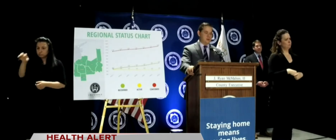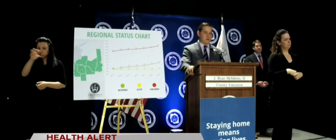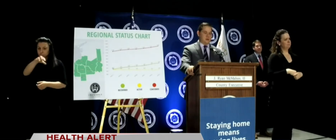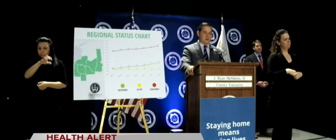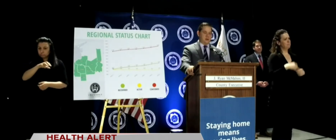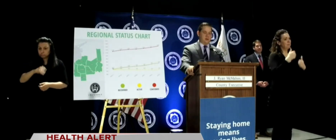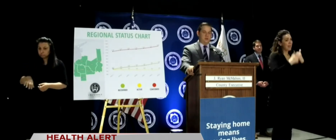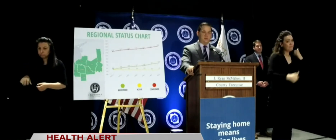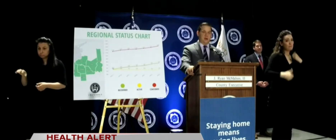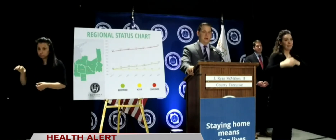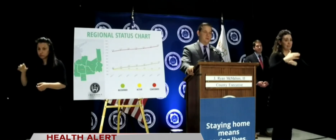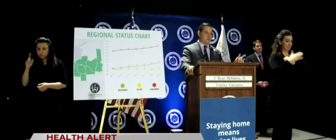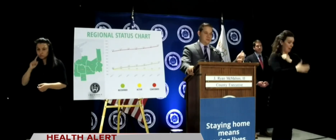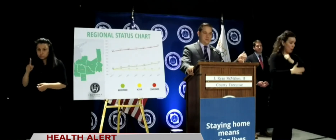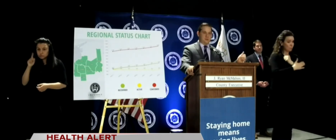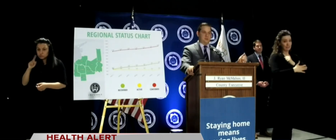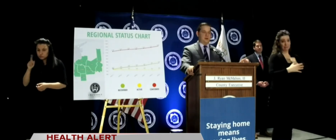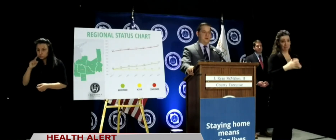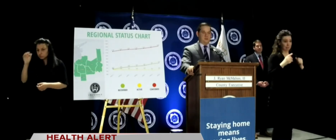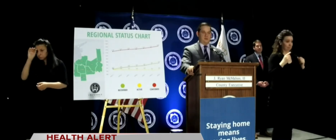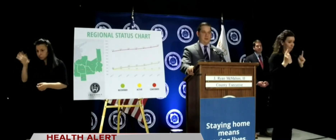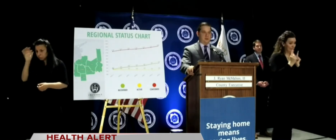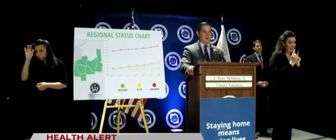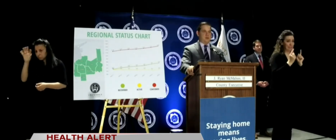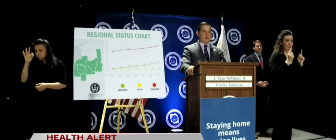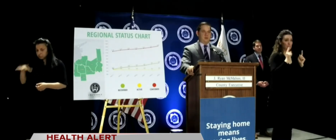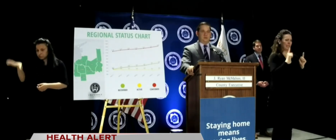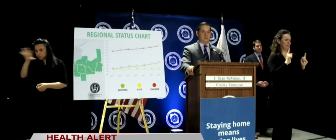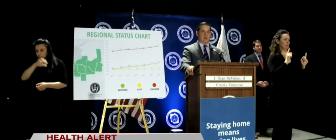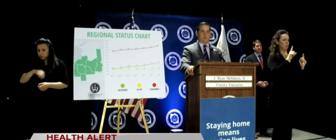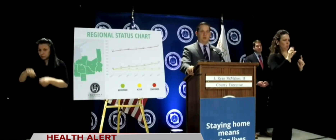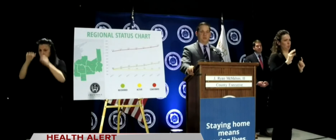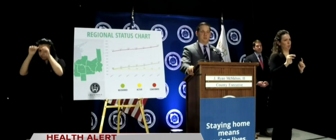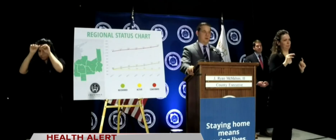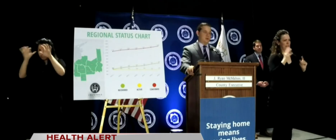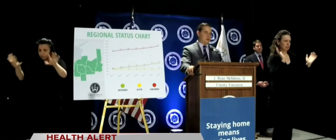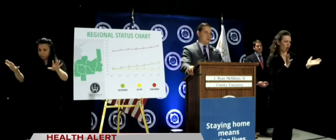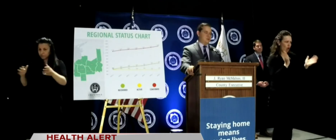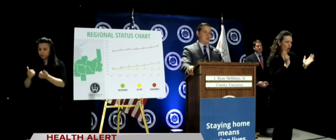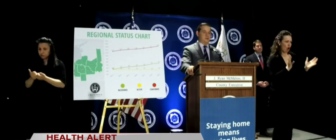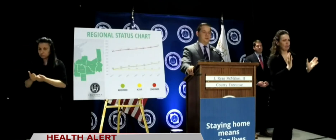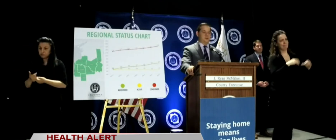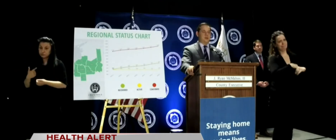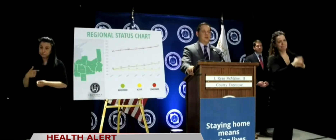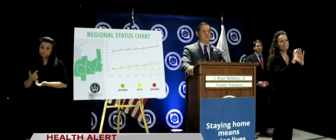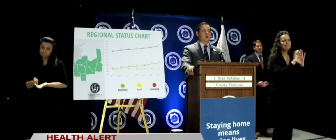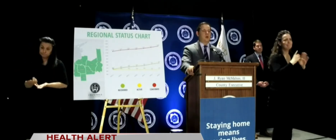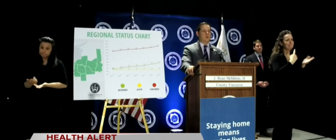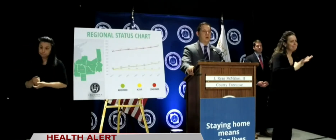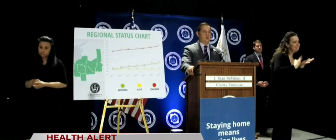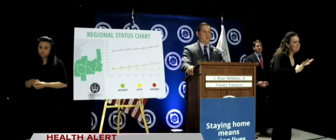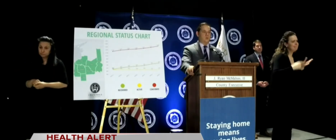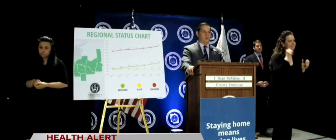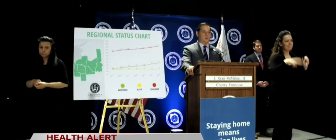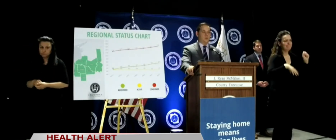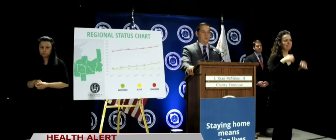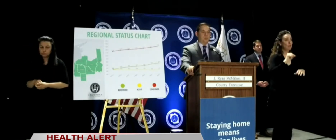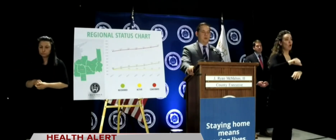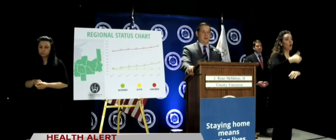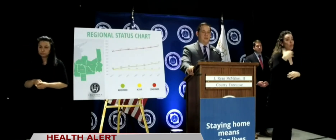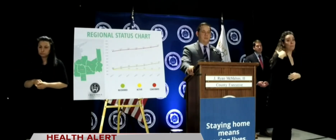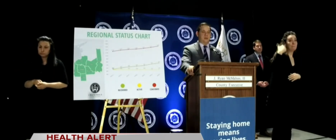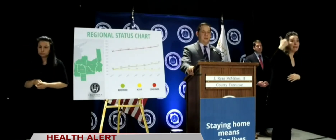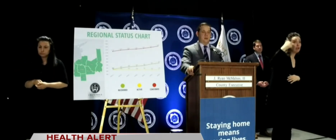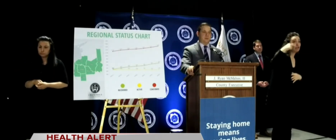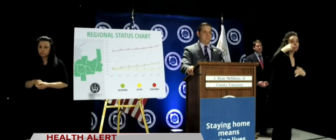is. The other mayors are doing the same thing the mayor does every day. You have a huge operation to run. You got challenges. So we're